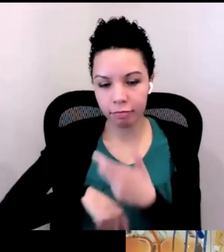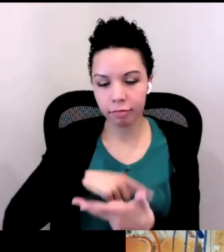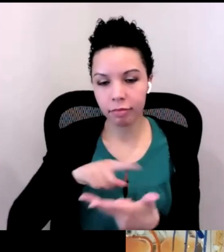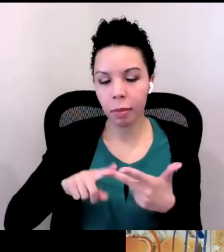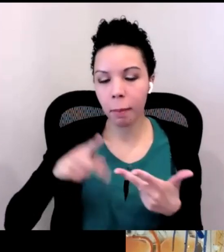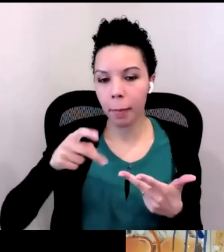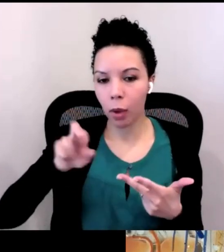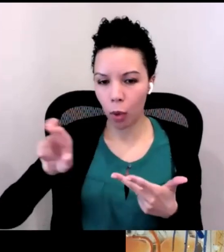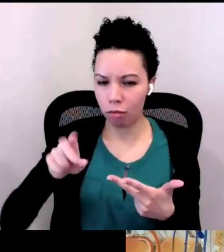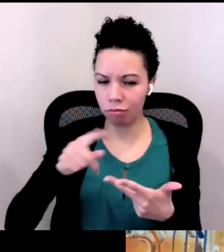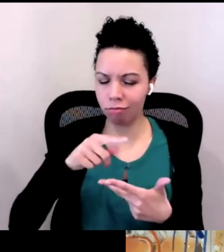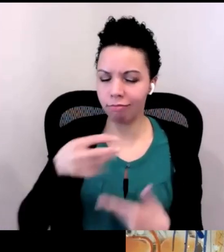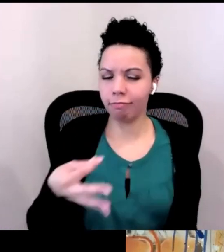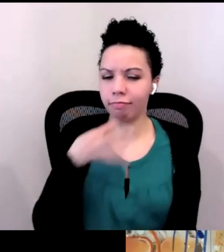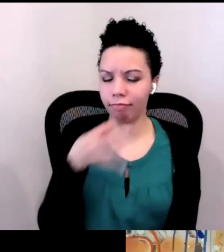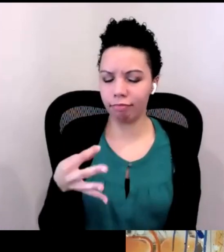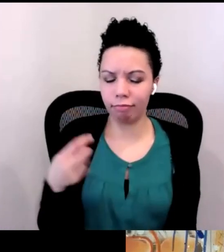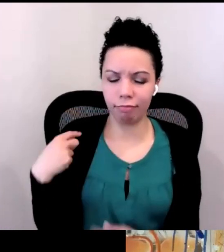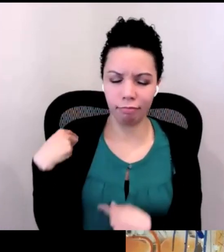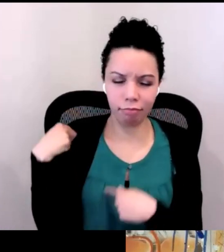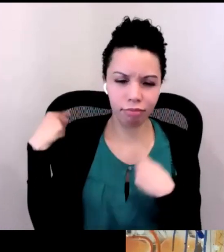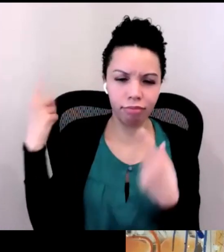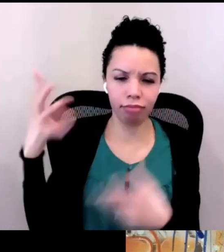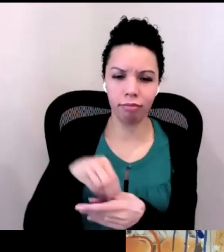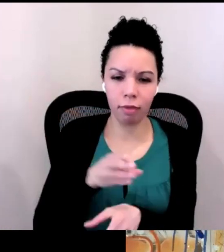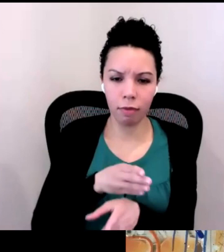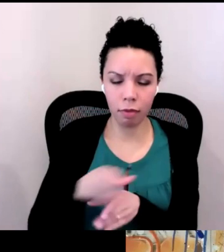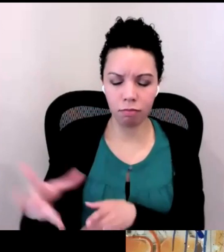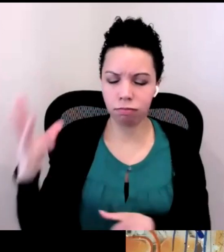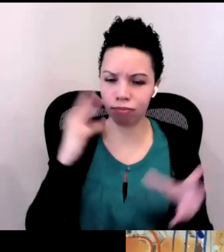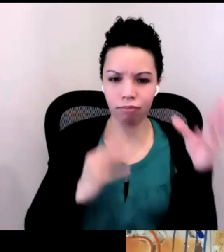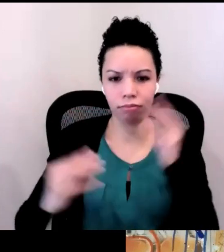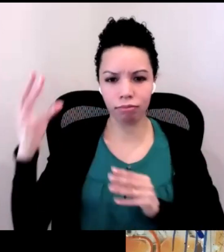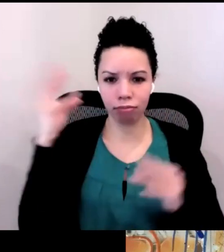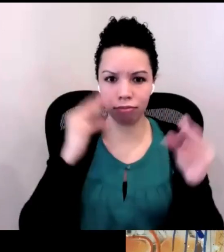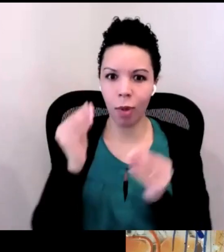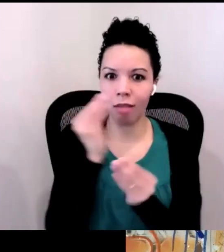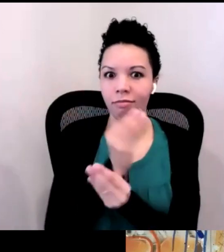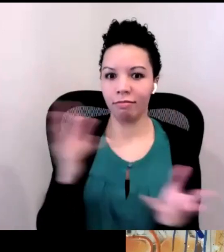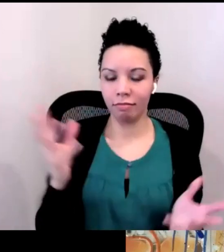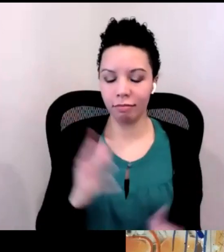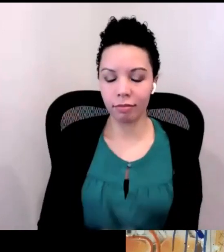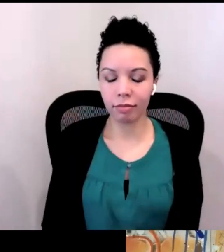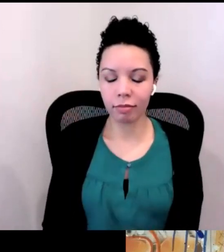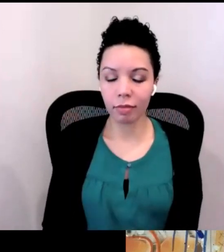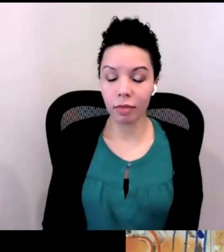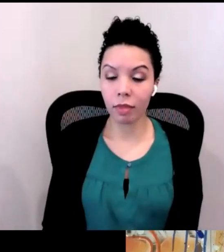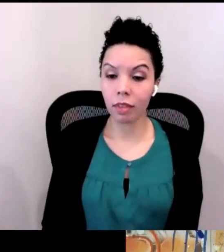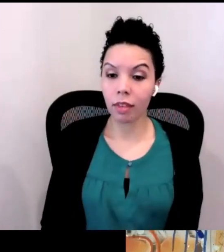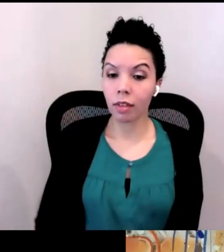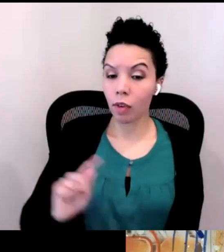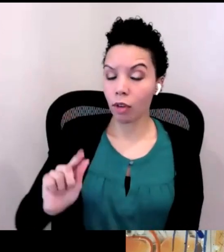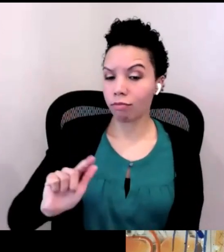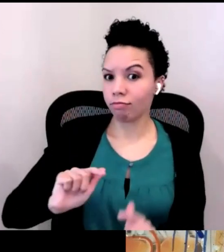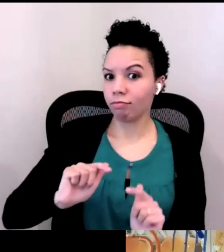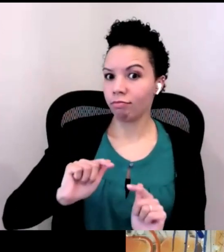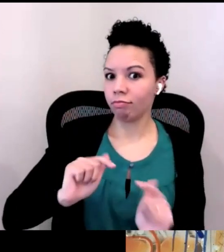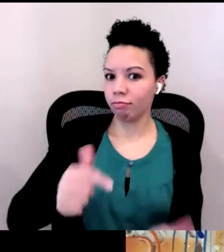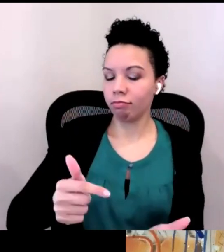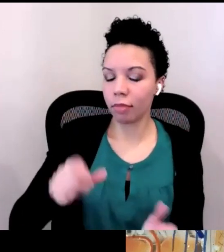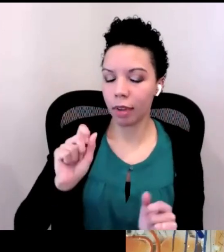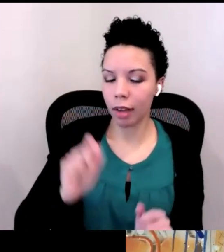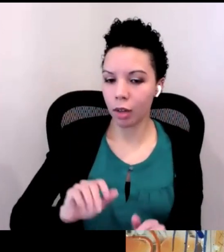field a long time, has a lot of great experience to share with us. I would first let her introduce herself with her